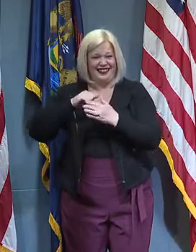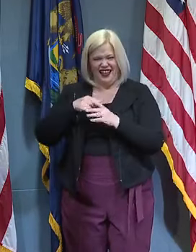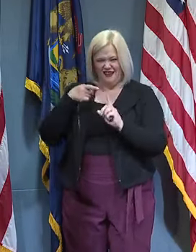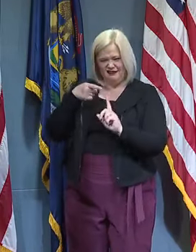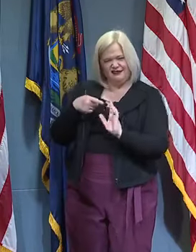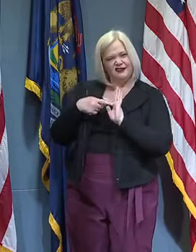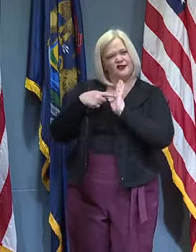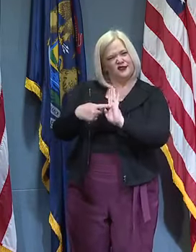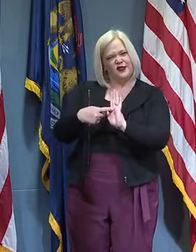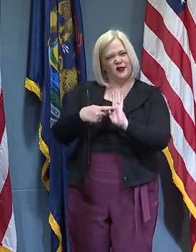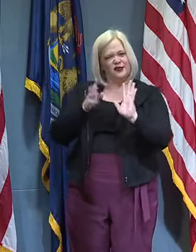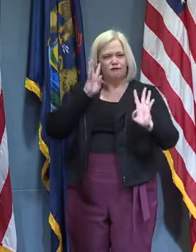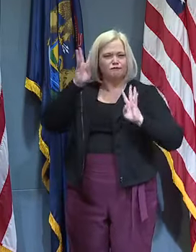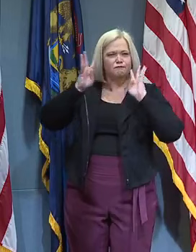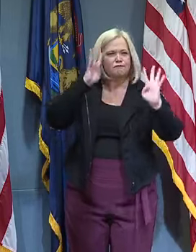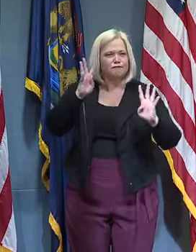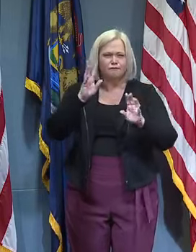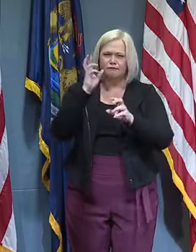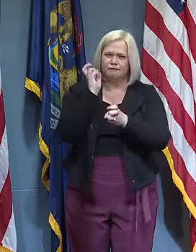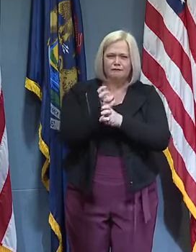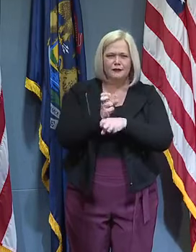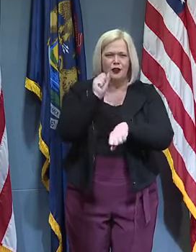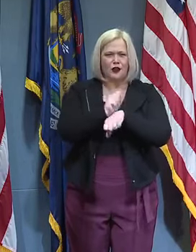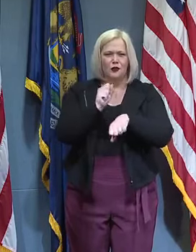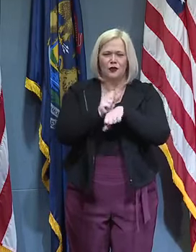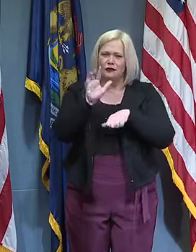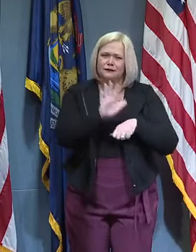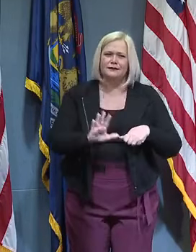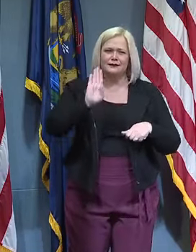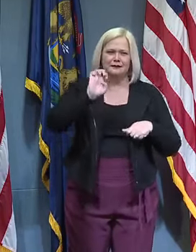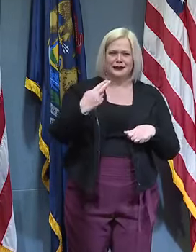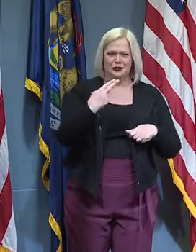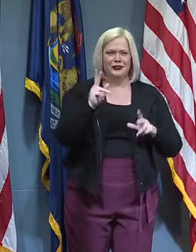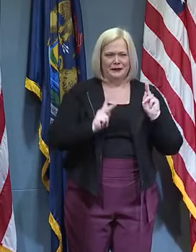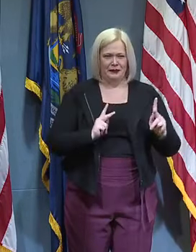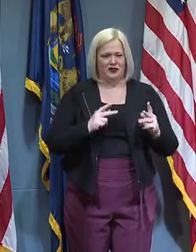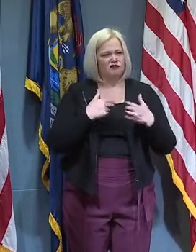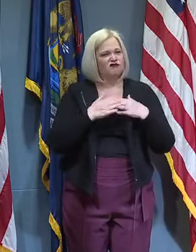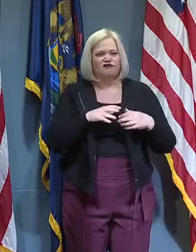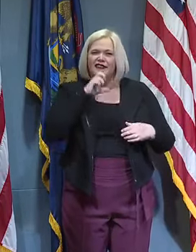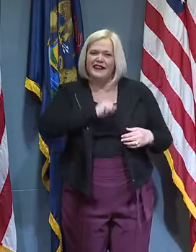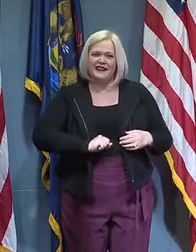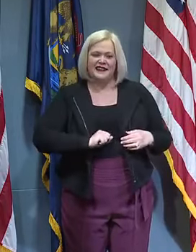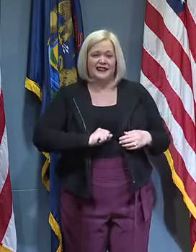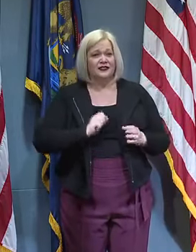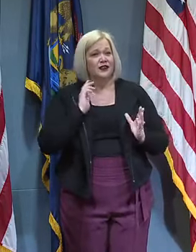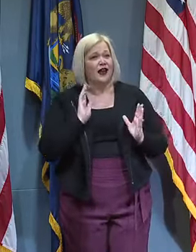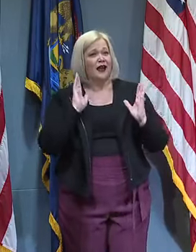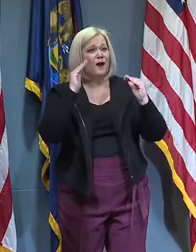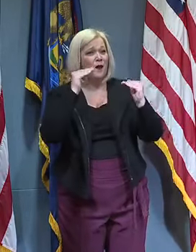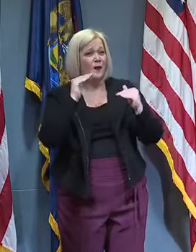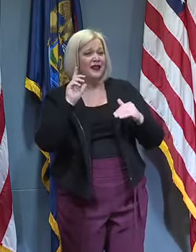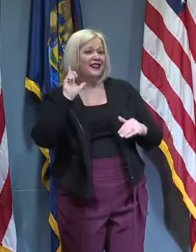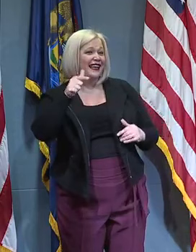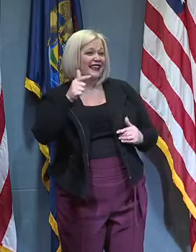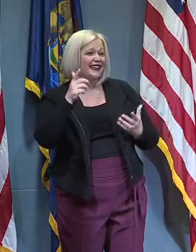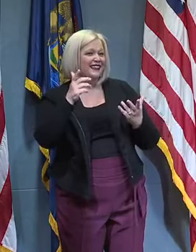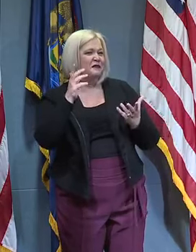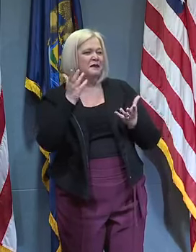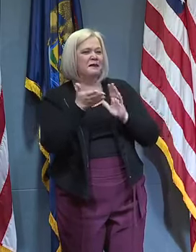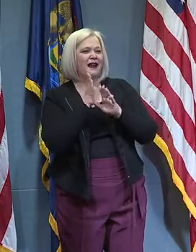work that Michiganders of all ages have. And I hope that one day we'll see Lauren and Amy on Shark Tank, maybe,